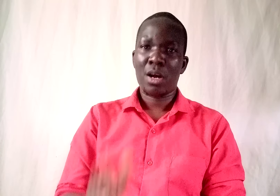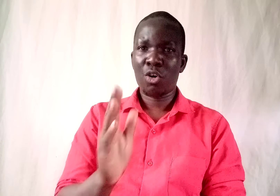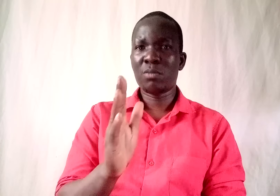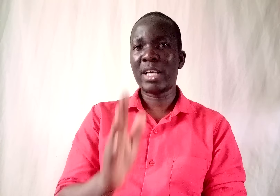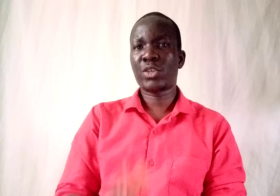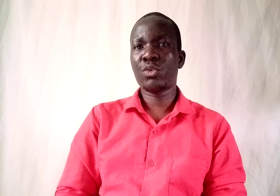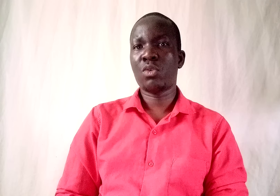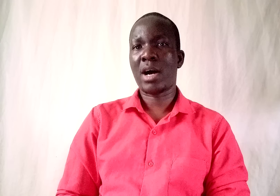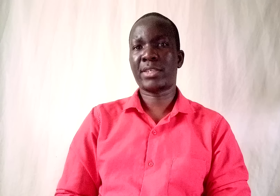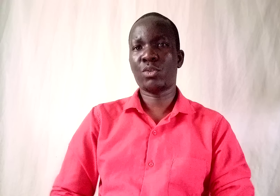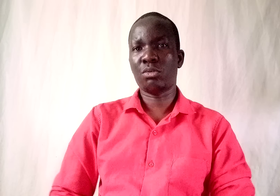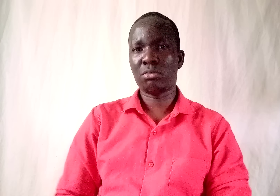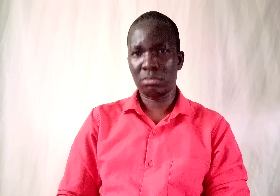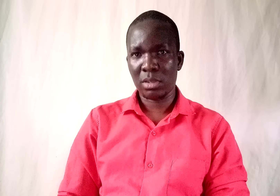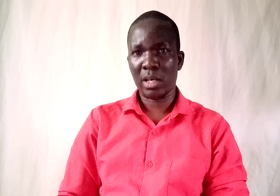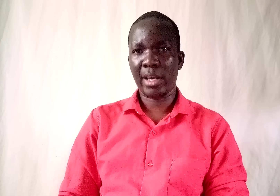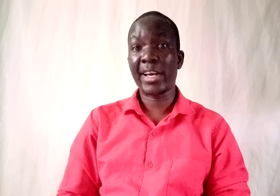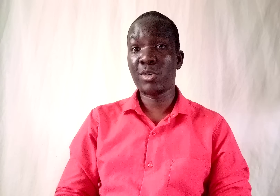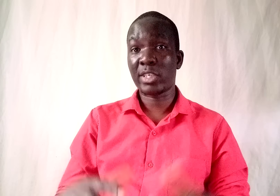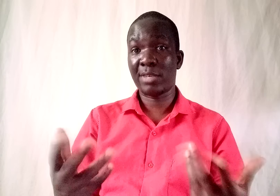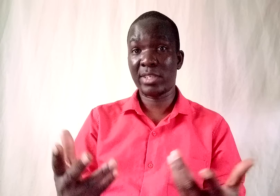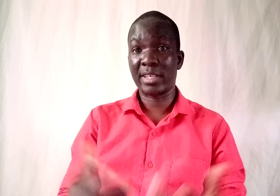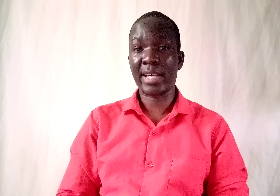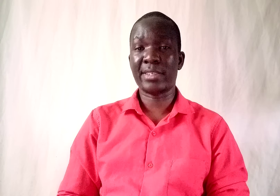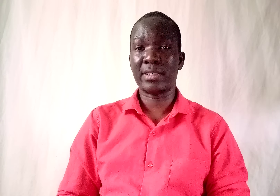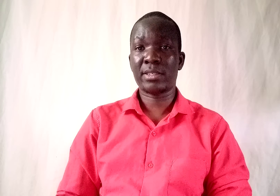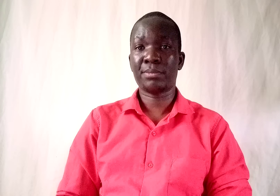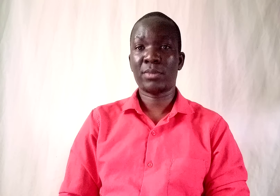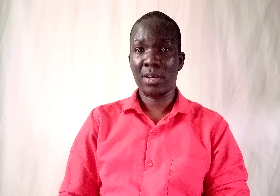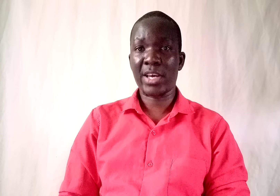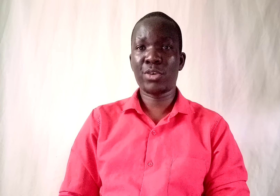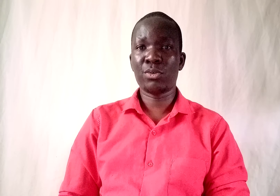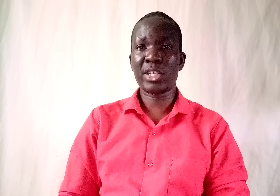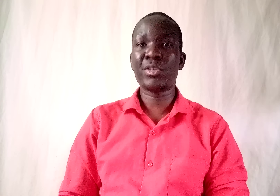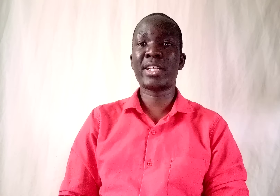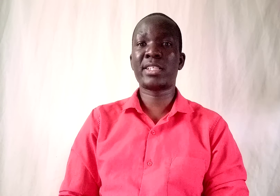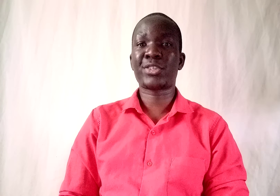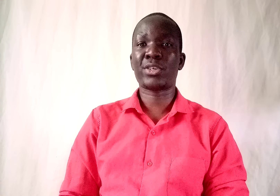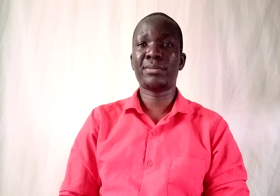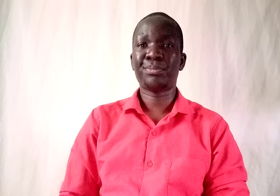God bless you as you engage yourselves in the science. Thank you. See you in the next lesson.